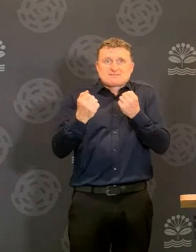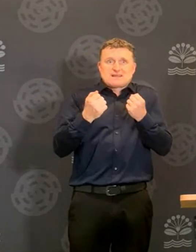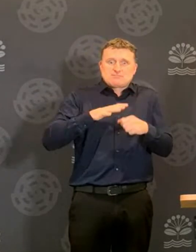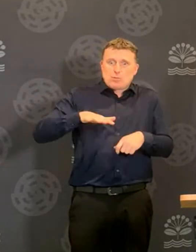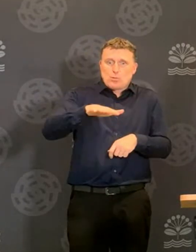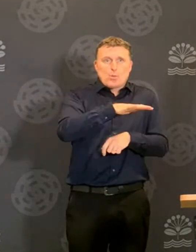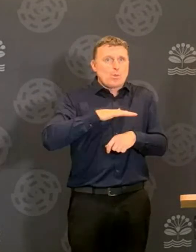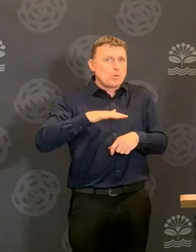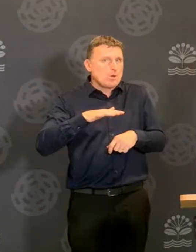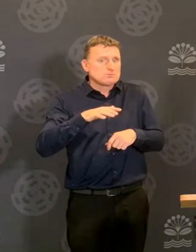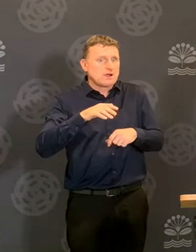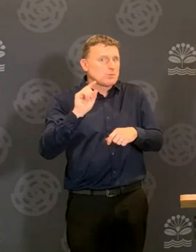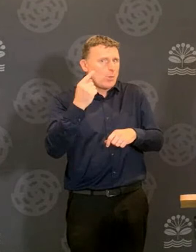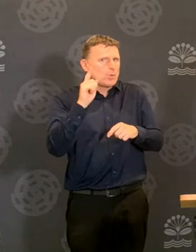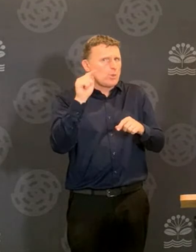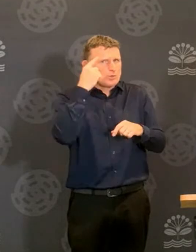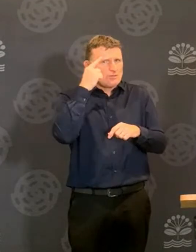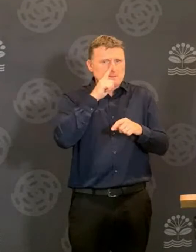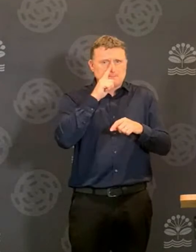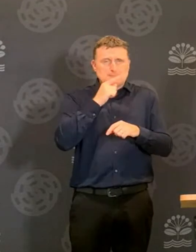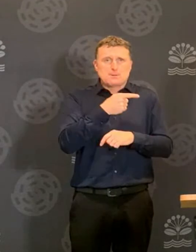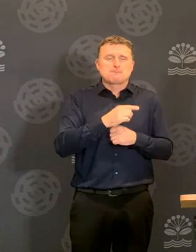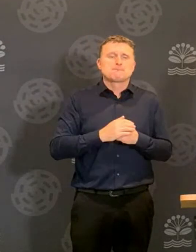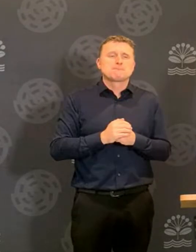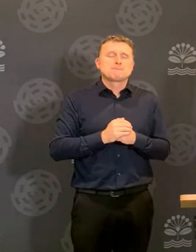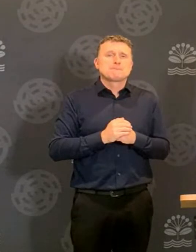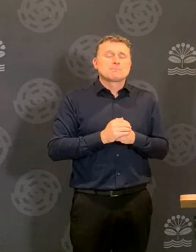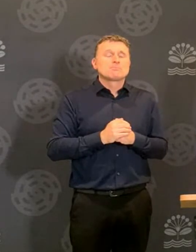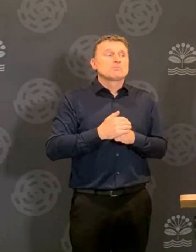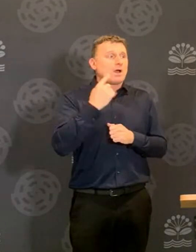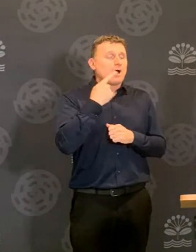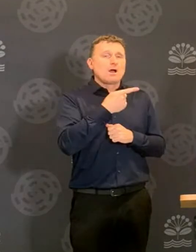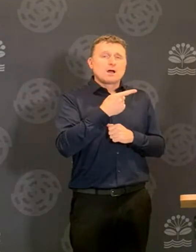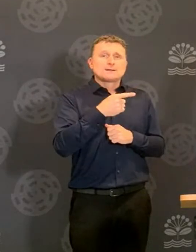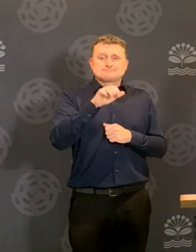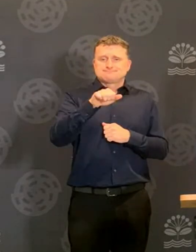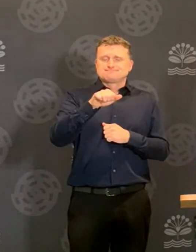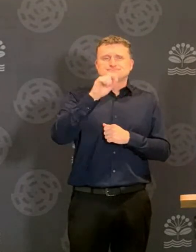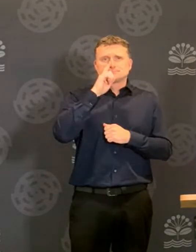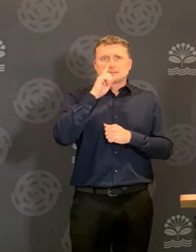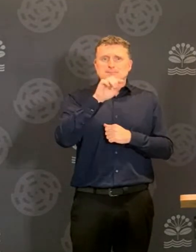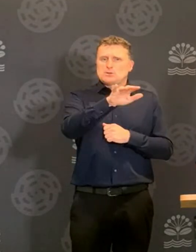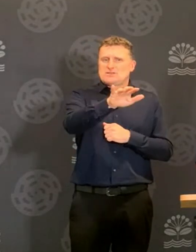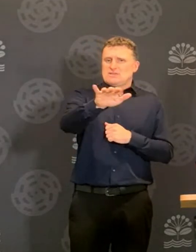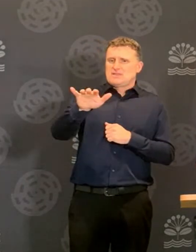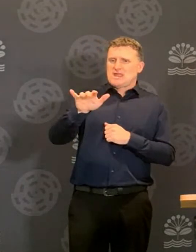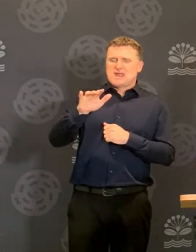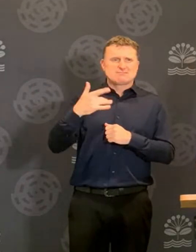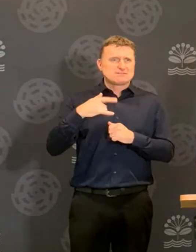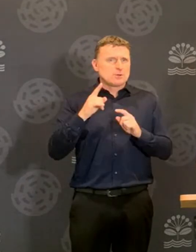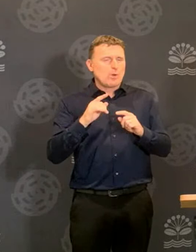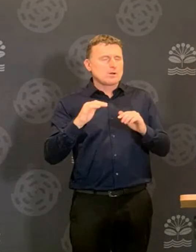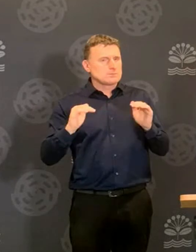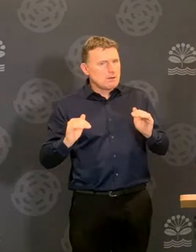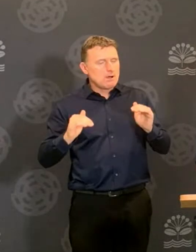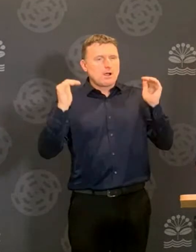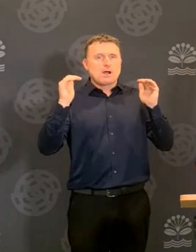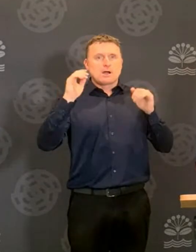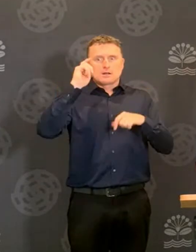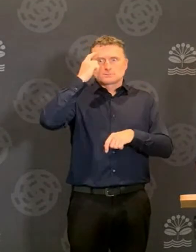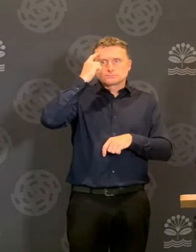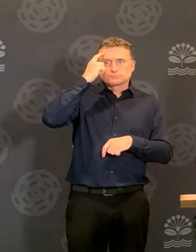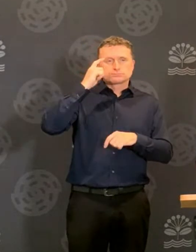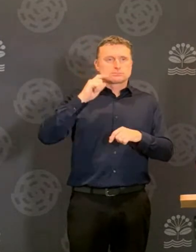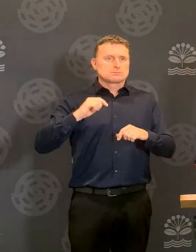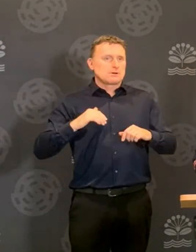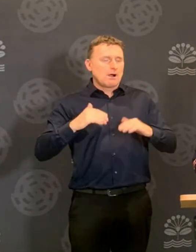getting from the community around Auckland, what is that? I think it's reasonable to expect that people will certainly be feeling heightened levels of